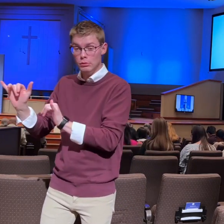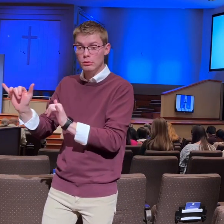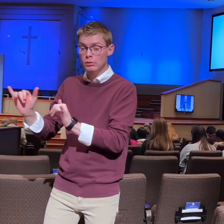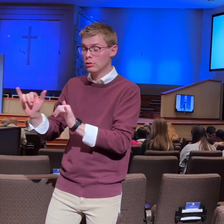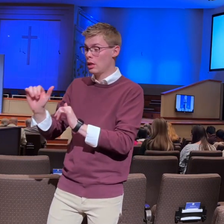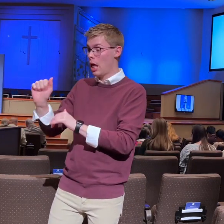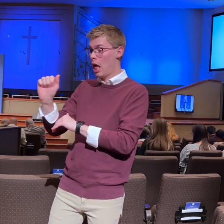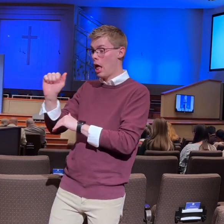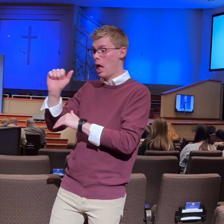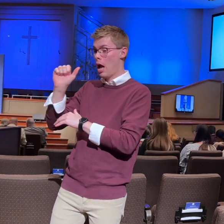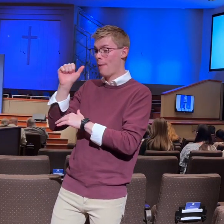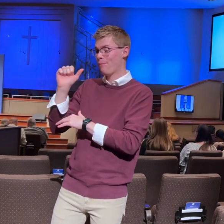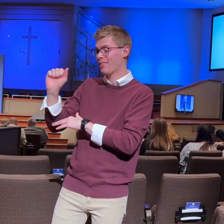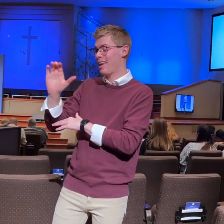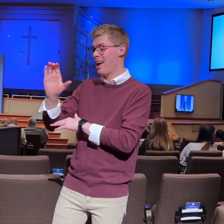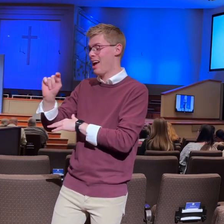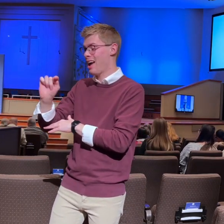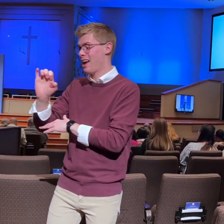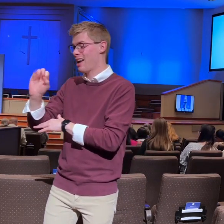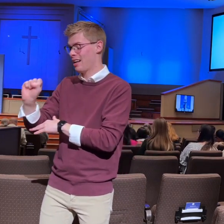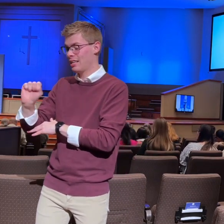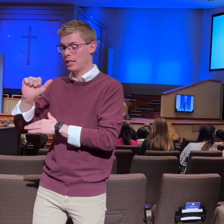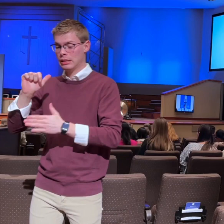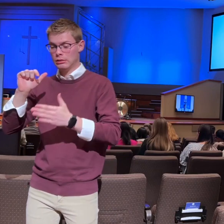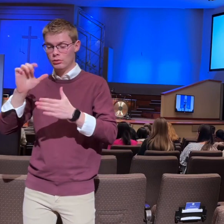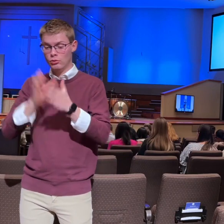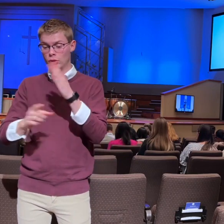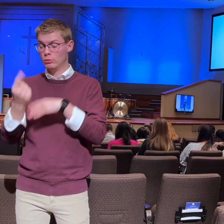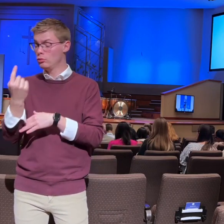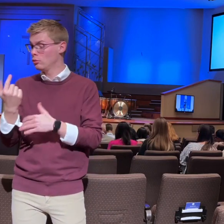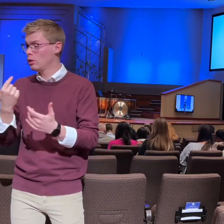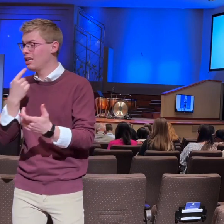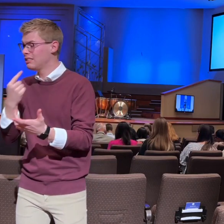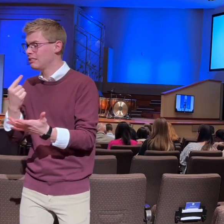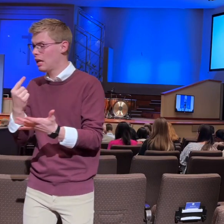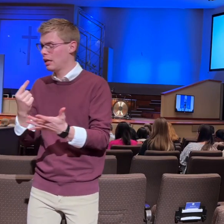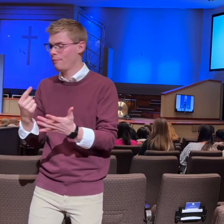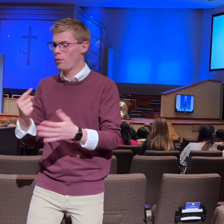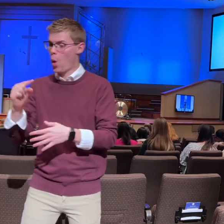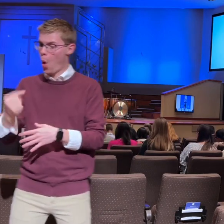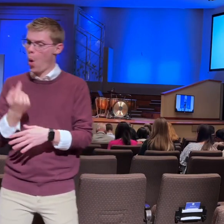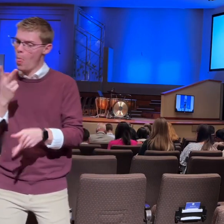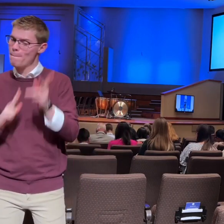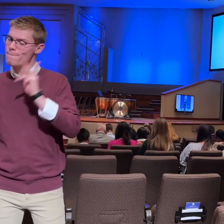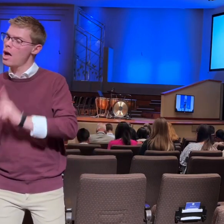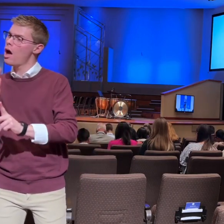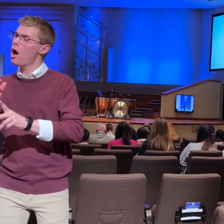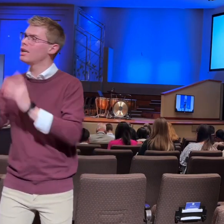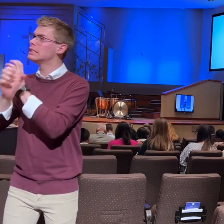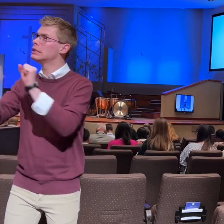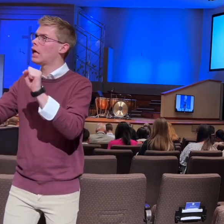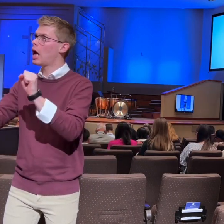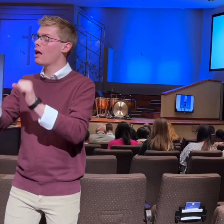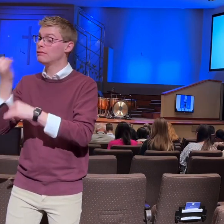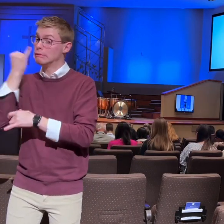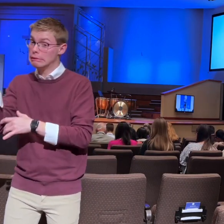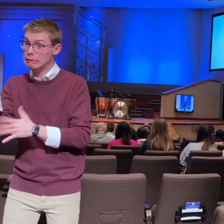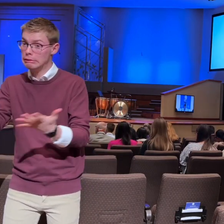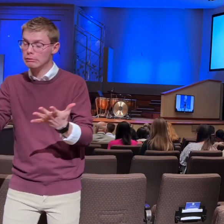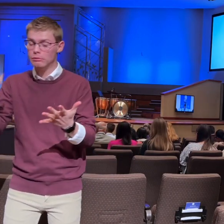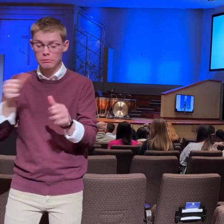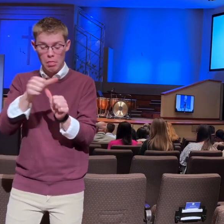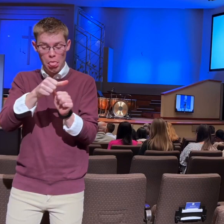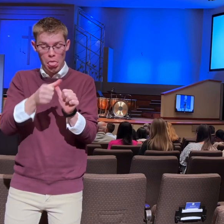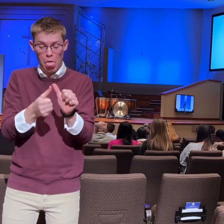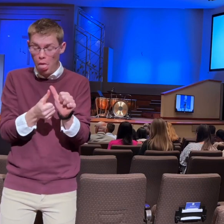And certain men which came down from Judea taught the brethren and said, Except he be circumcised after the manner of Moses, you